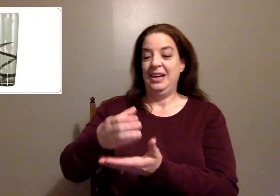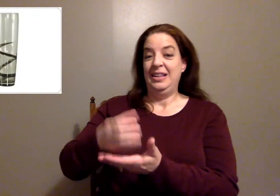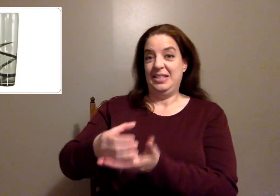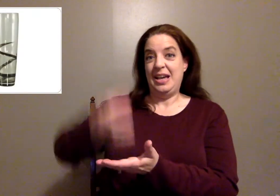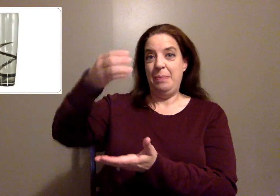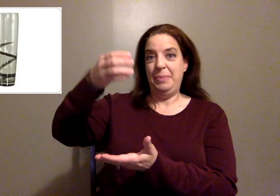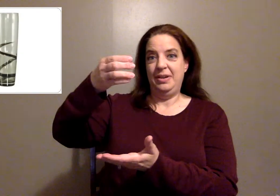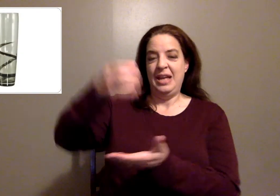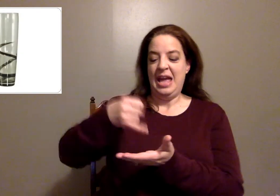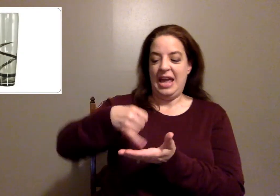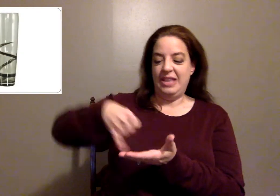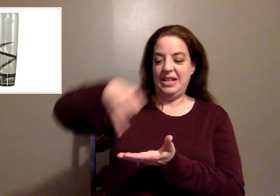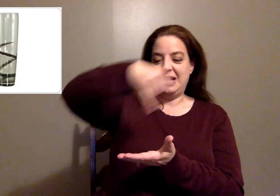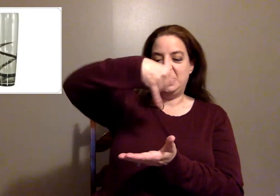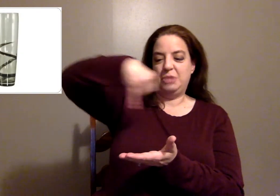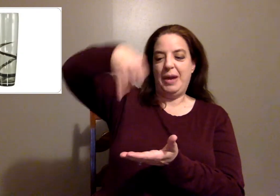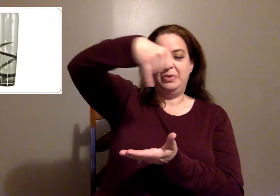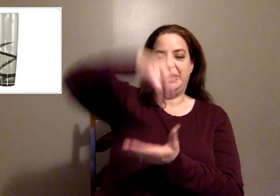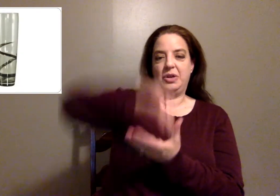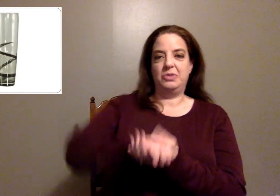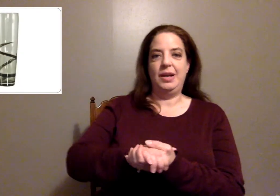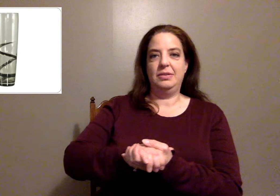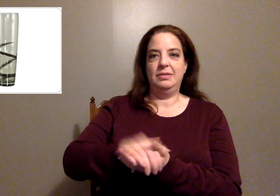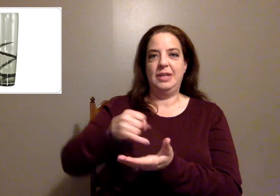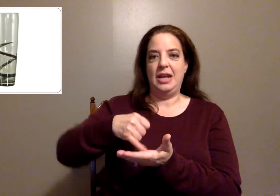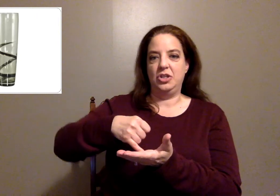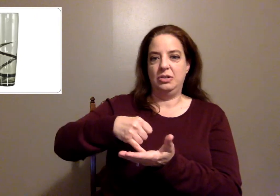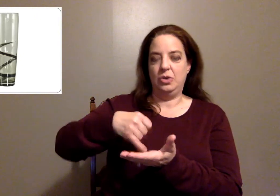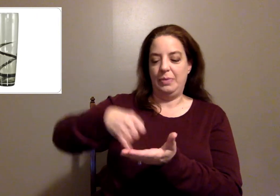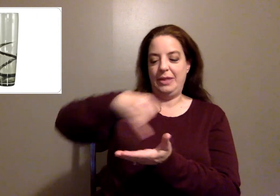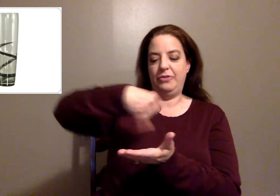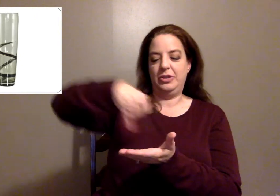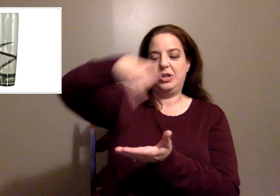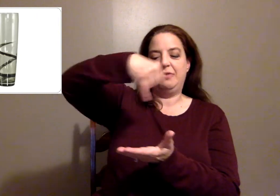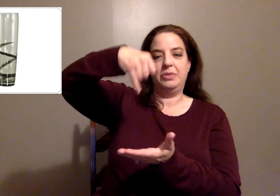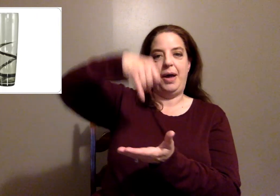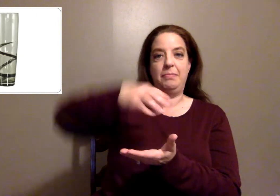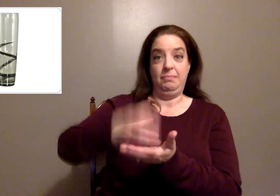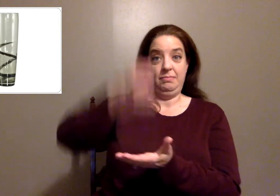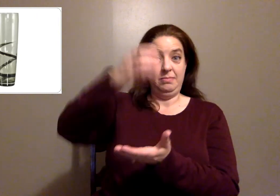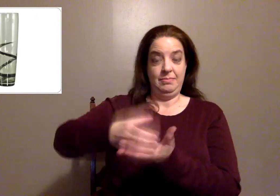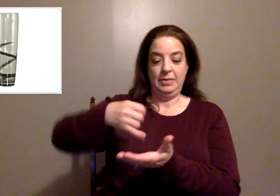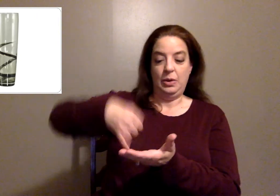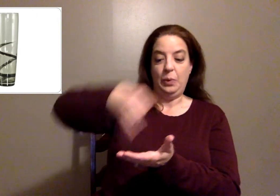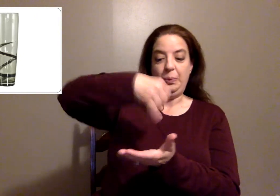This cup, and then it's got a spiral that goes around the edge, or around front, starting from the bottom.